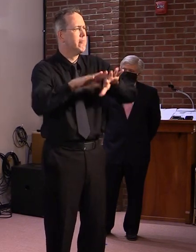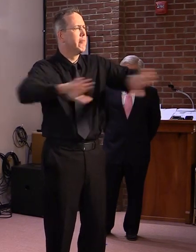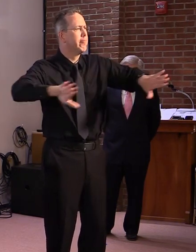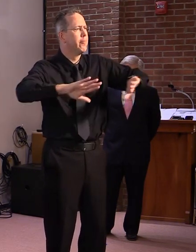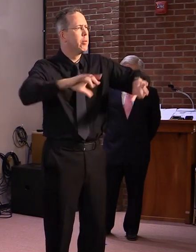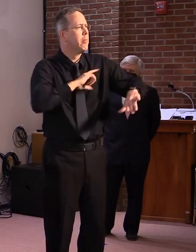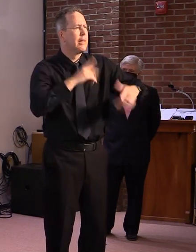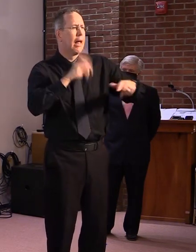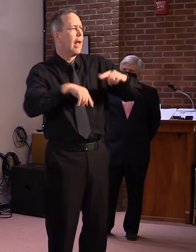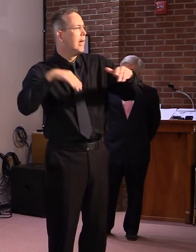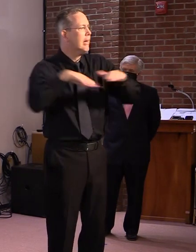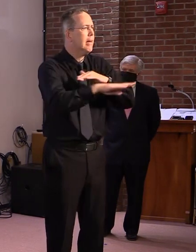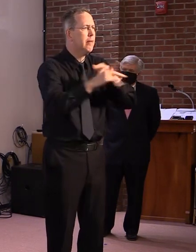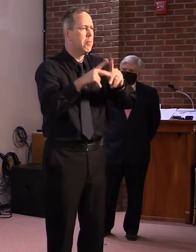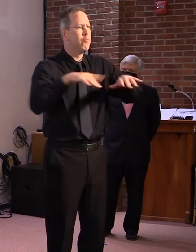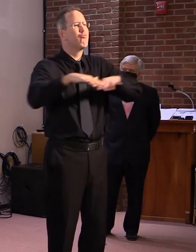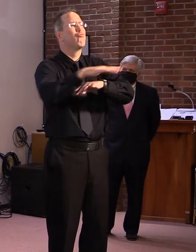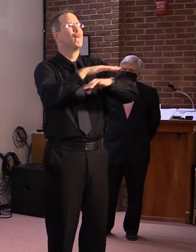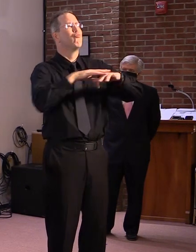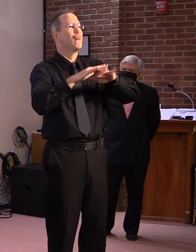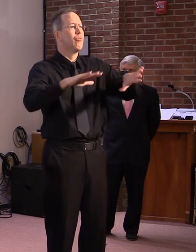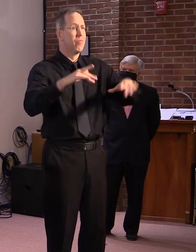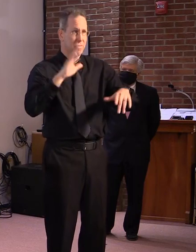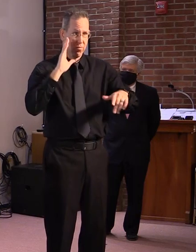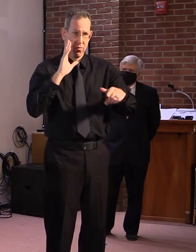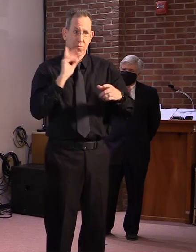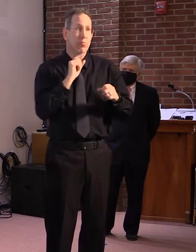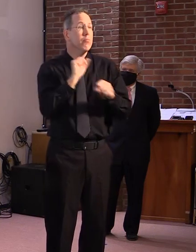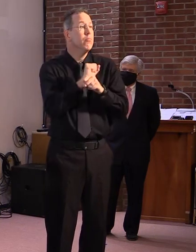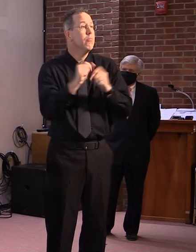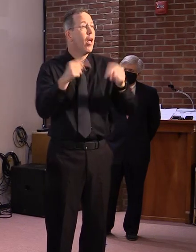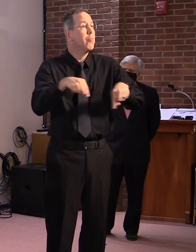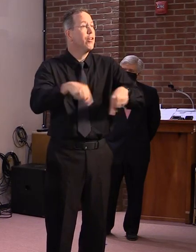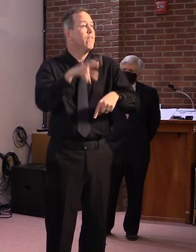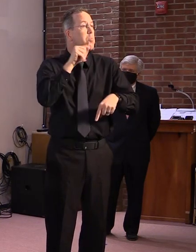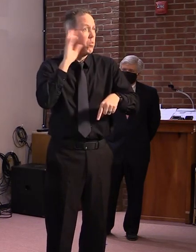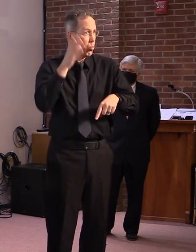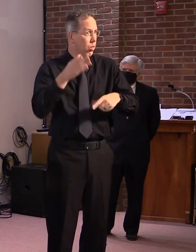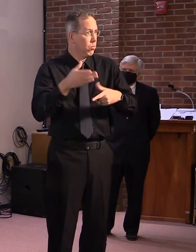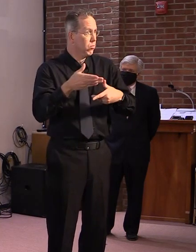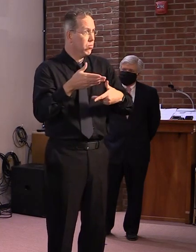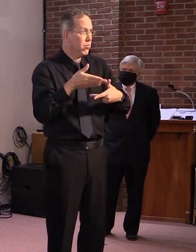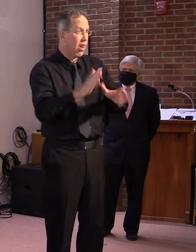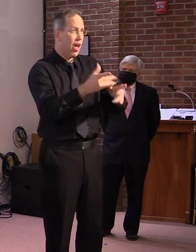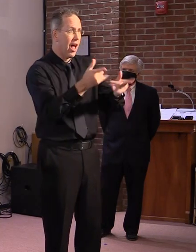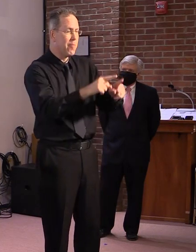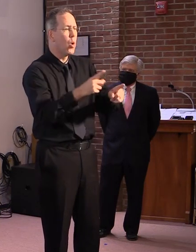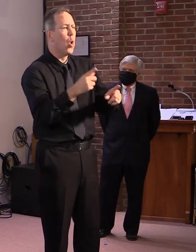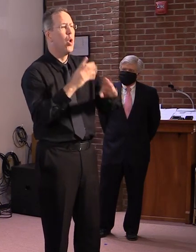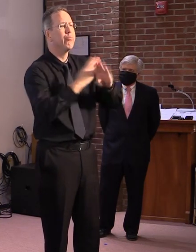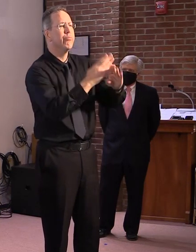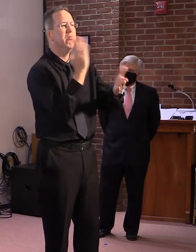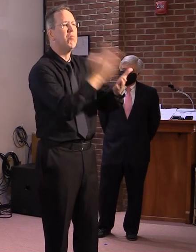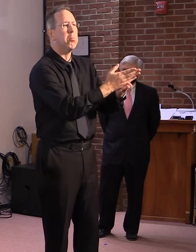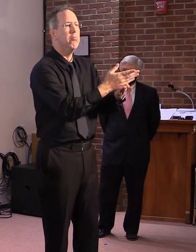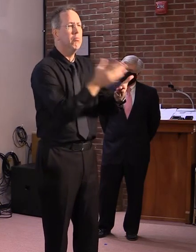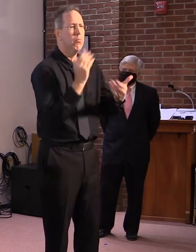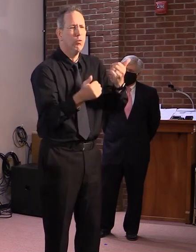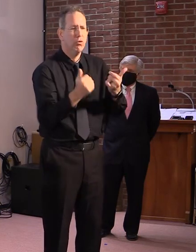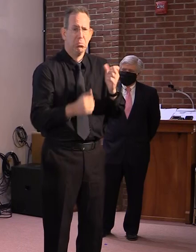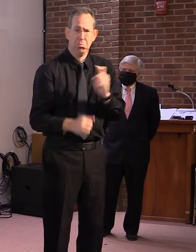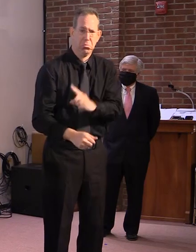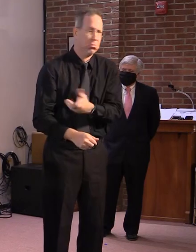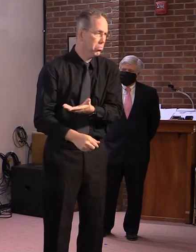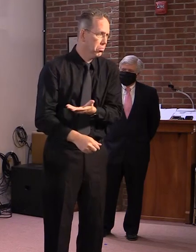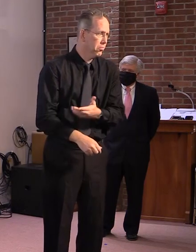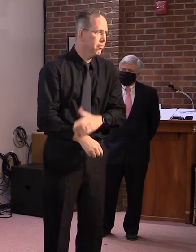in many ways. I don't have any information about this initiative here